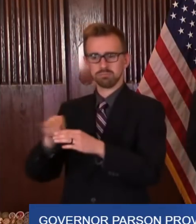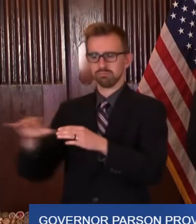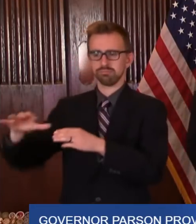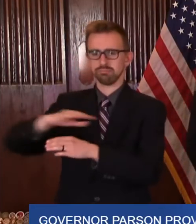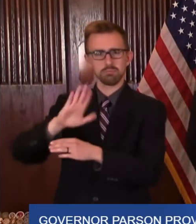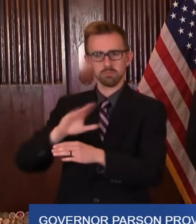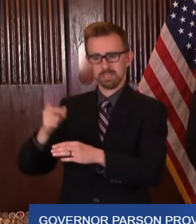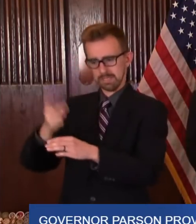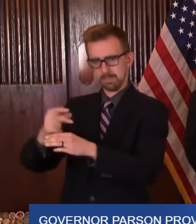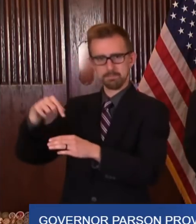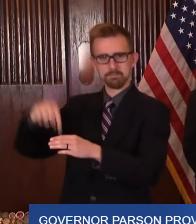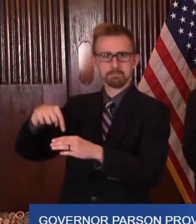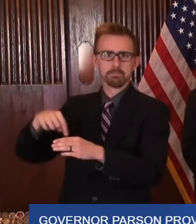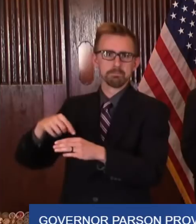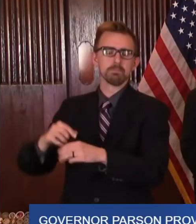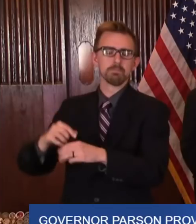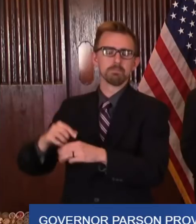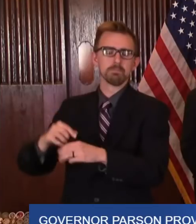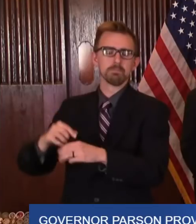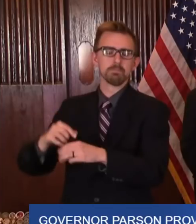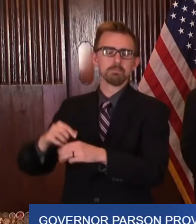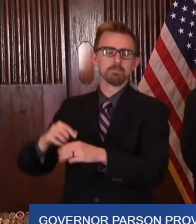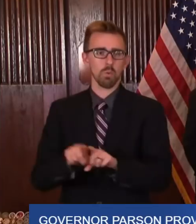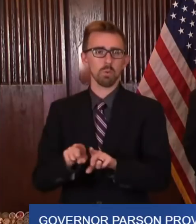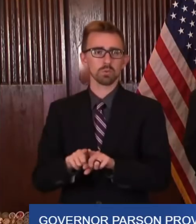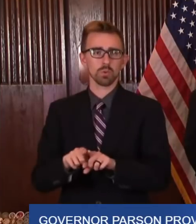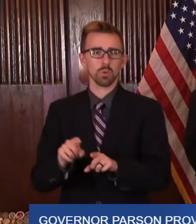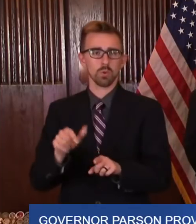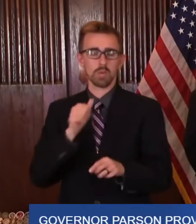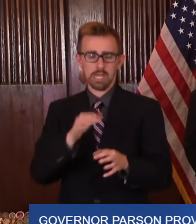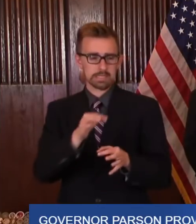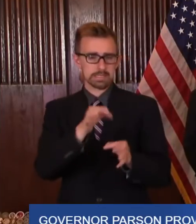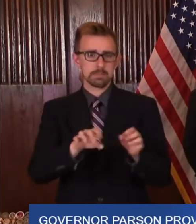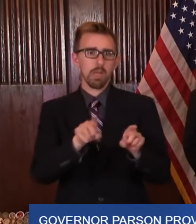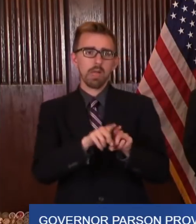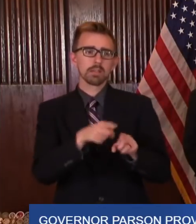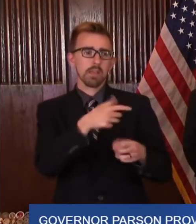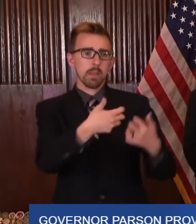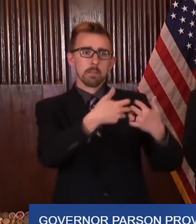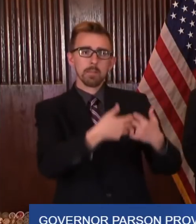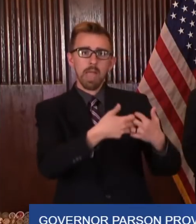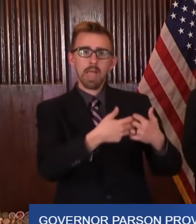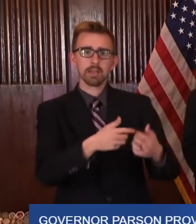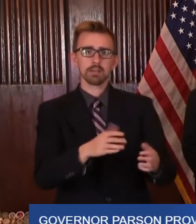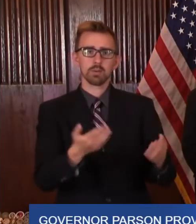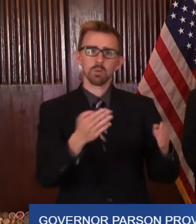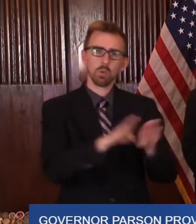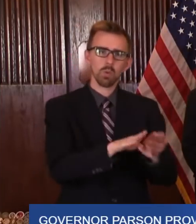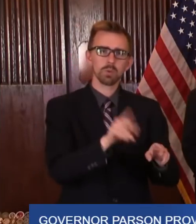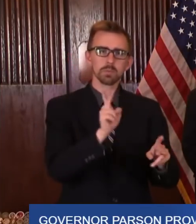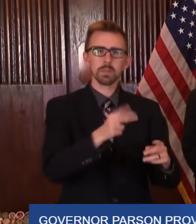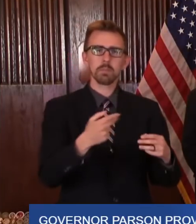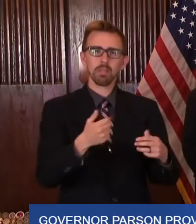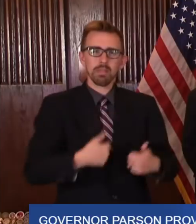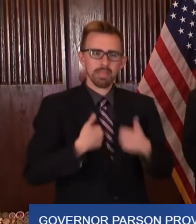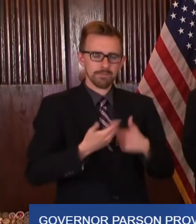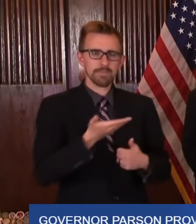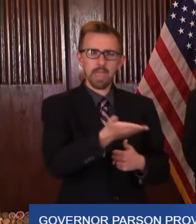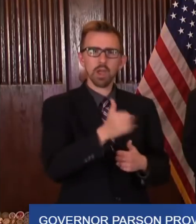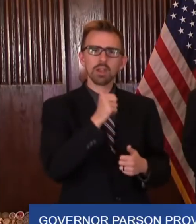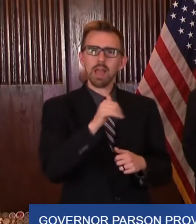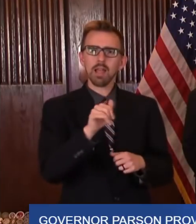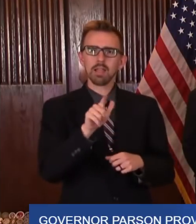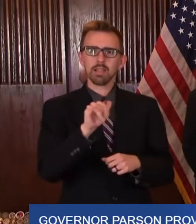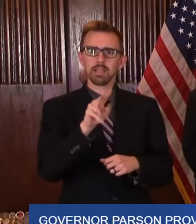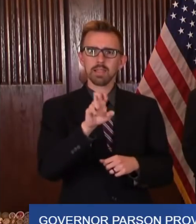the infection. It's also not as simple as the plant. People live places, and this is not a living-in facility like a